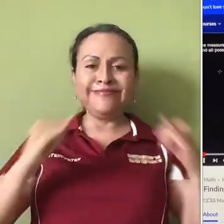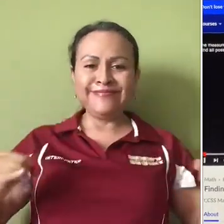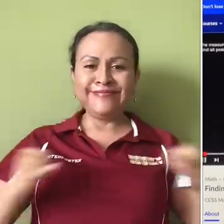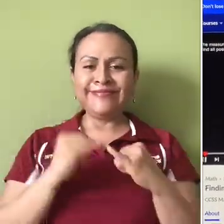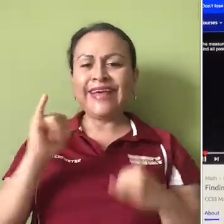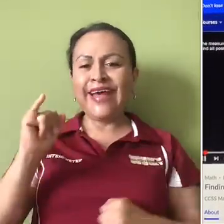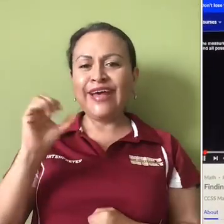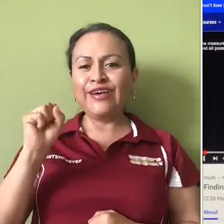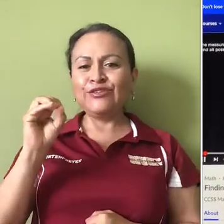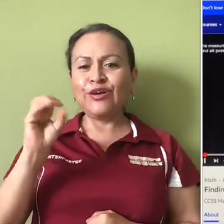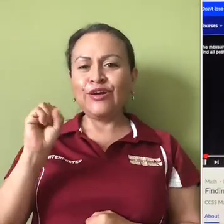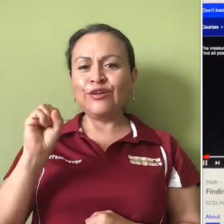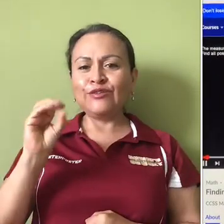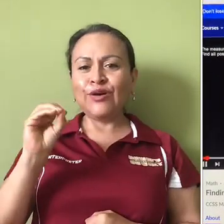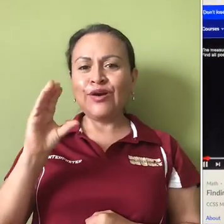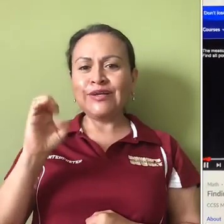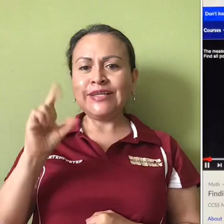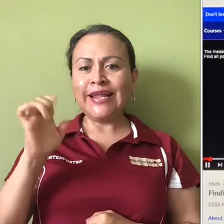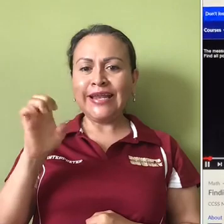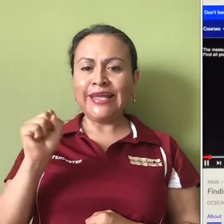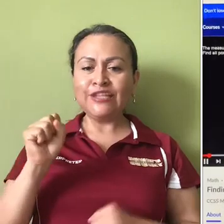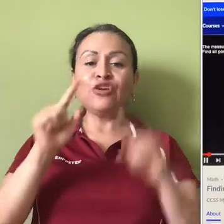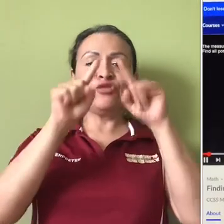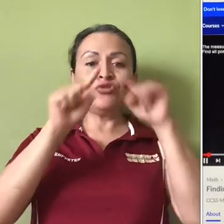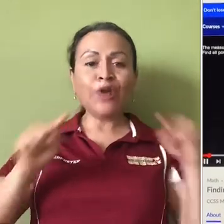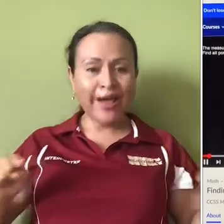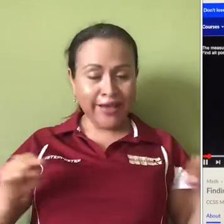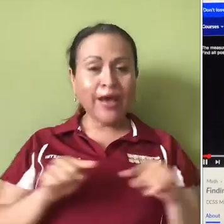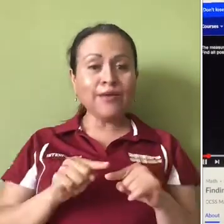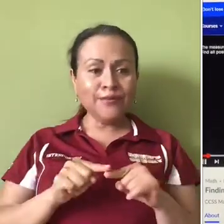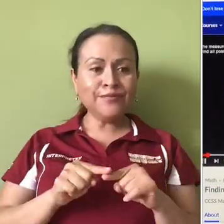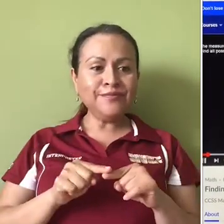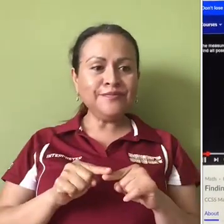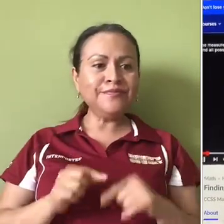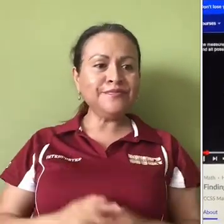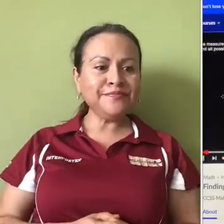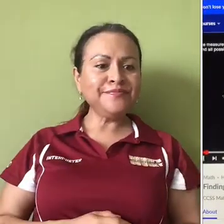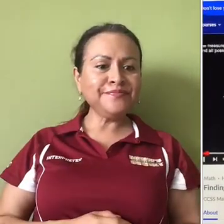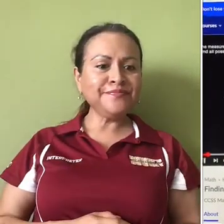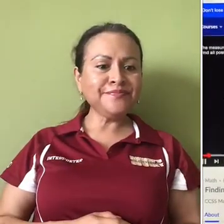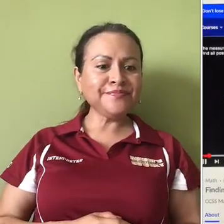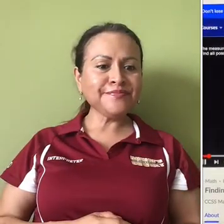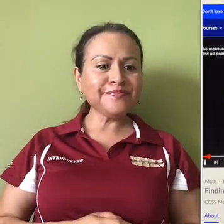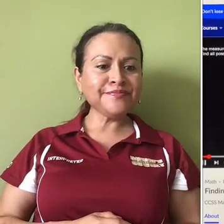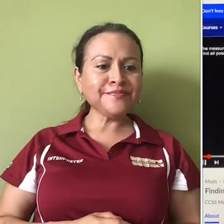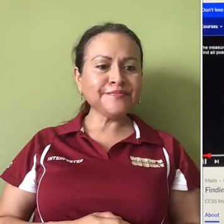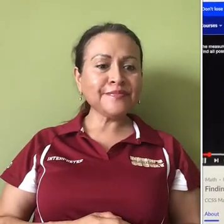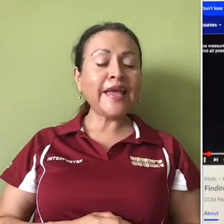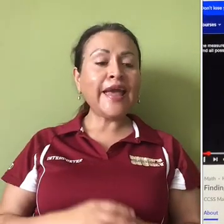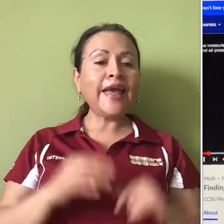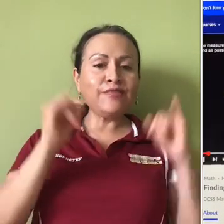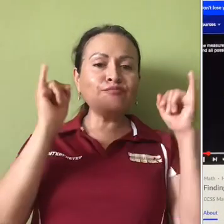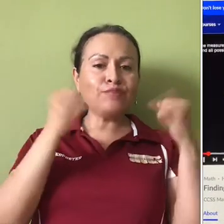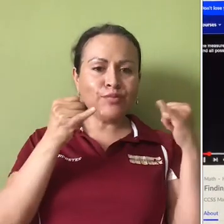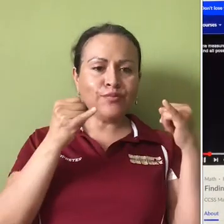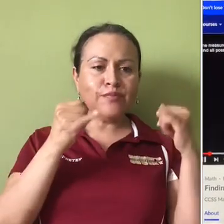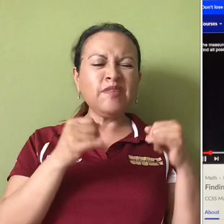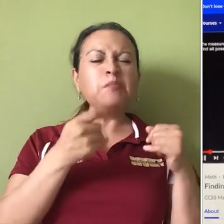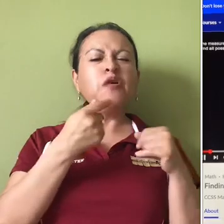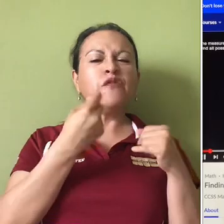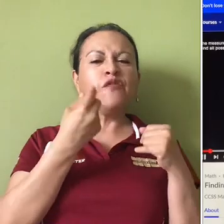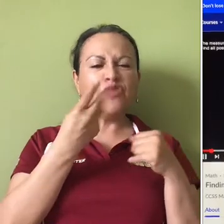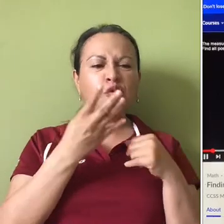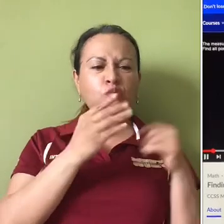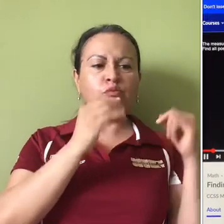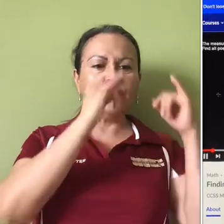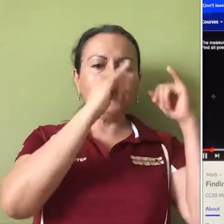or two. So it's an isosceles triangle, like that and like that. And actually, let me draw a couple of them, just because